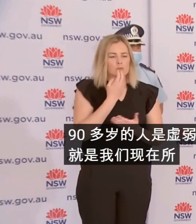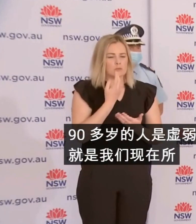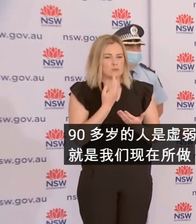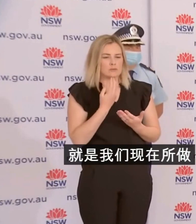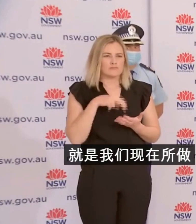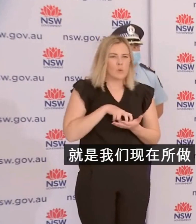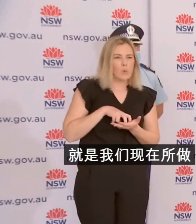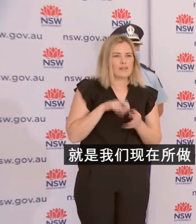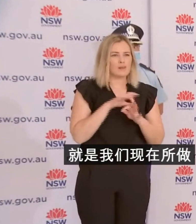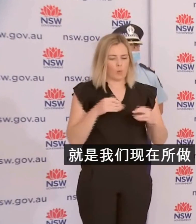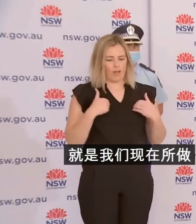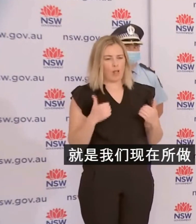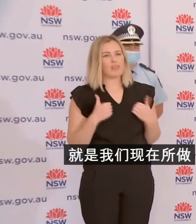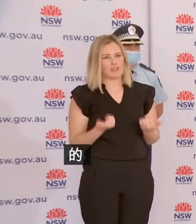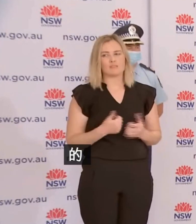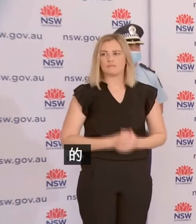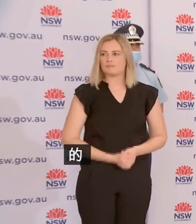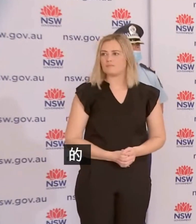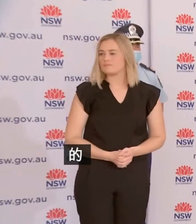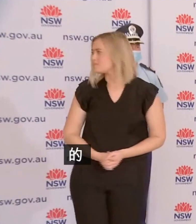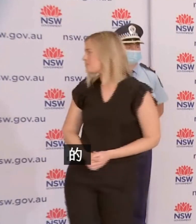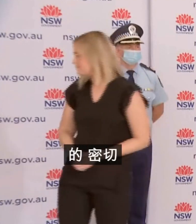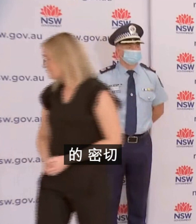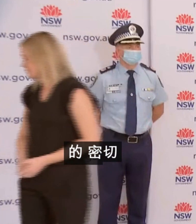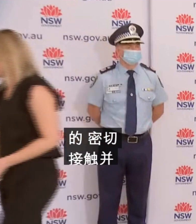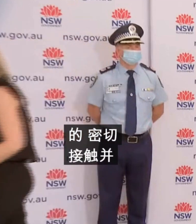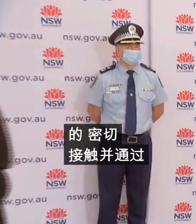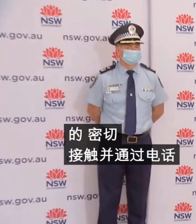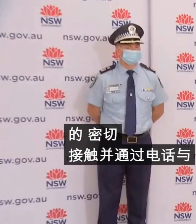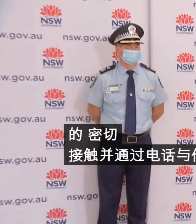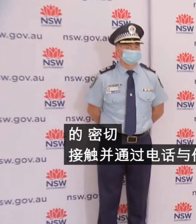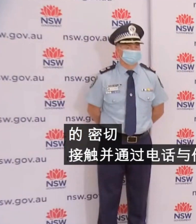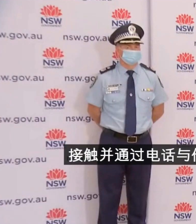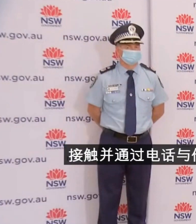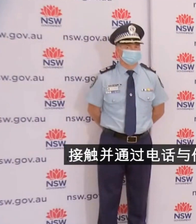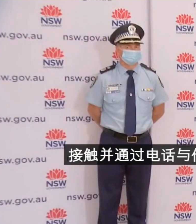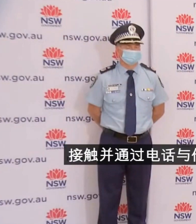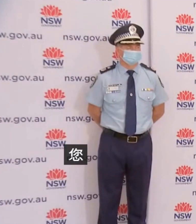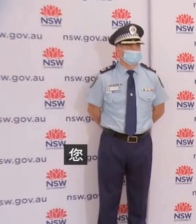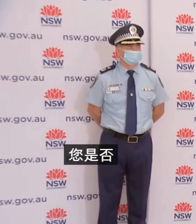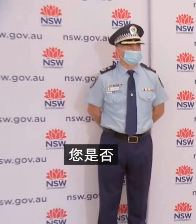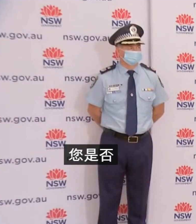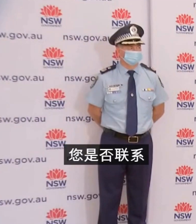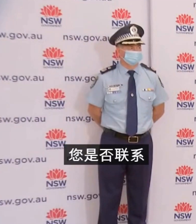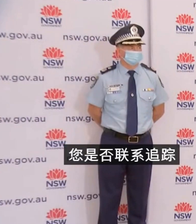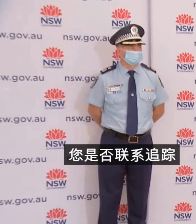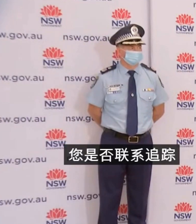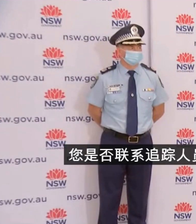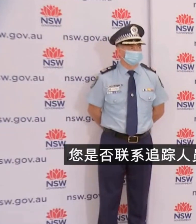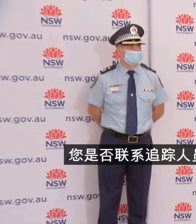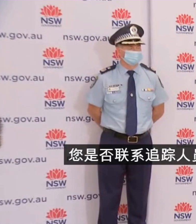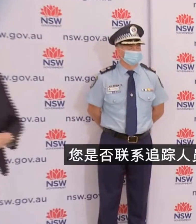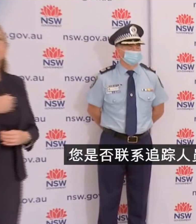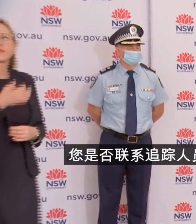present time. Doctor, when your contact tracers identify a close contact and you speak to them on the phone, do